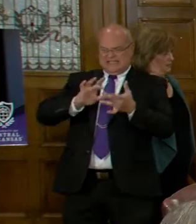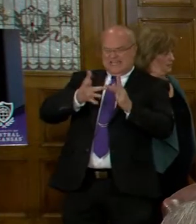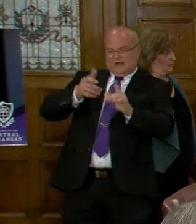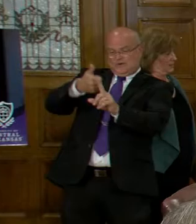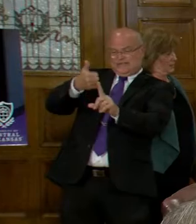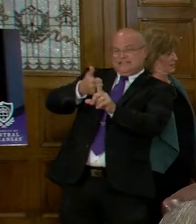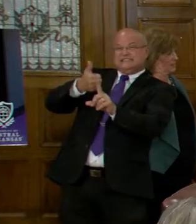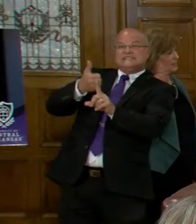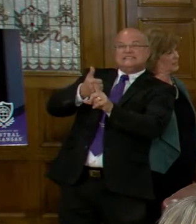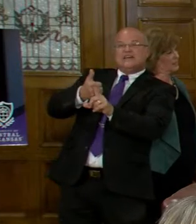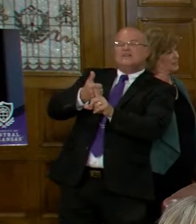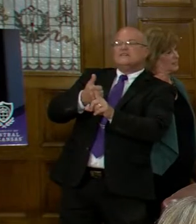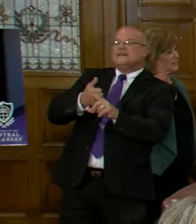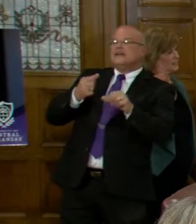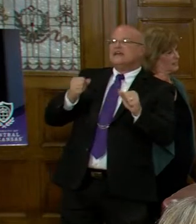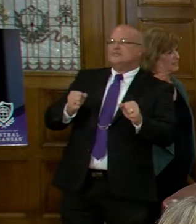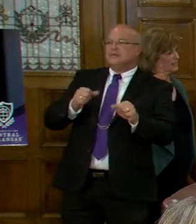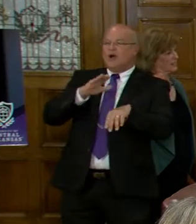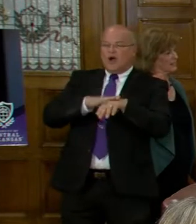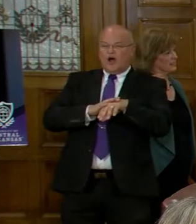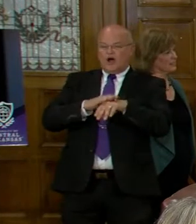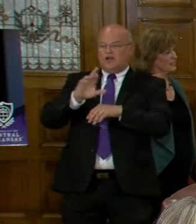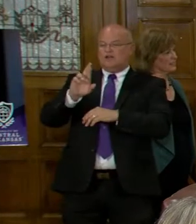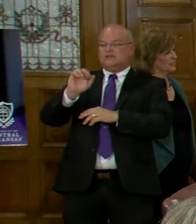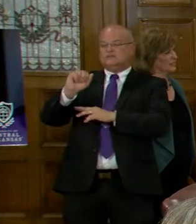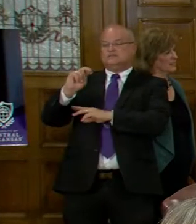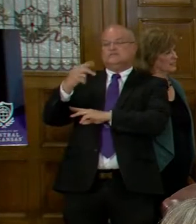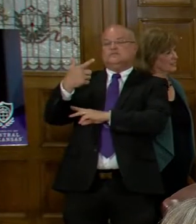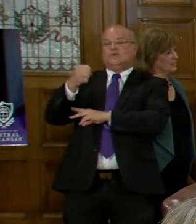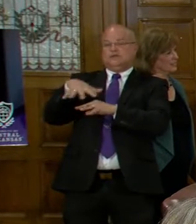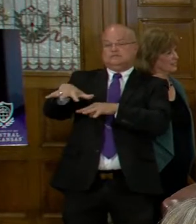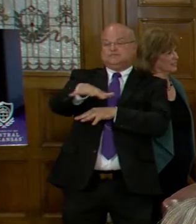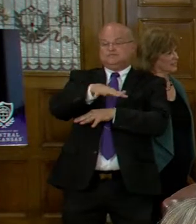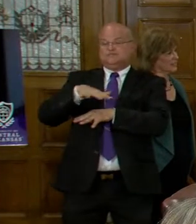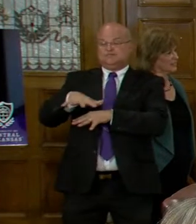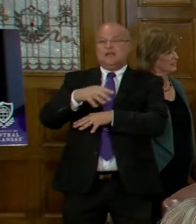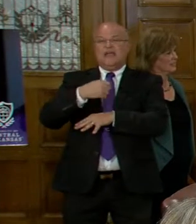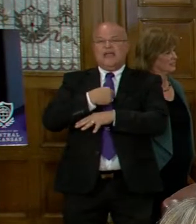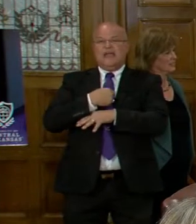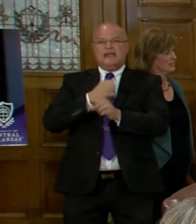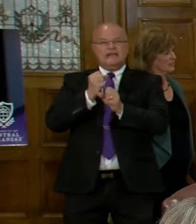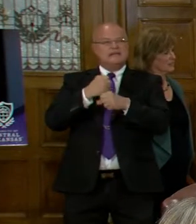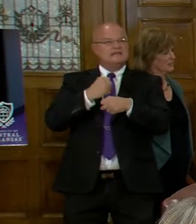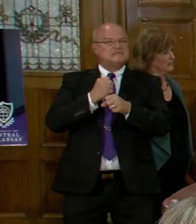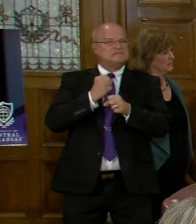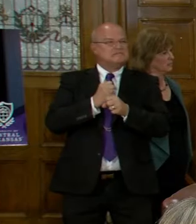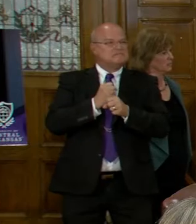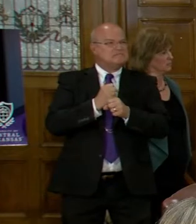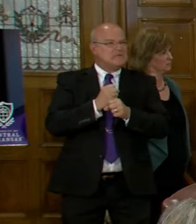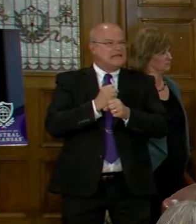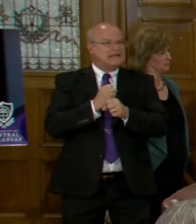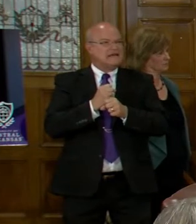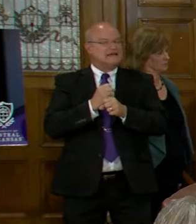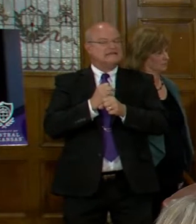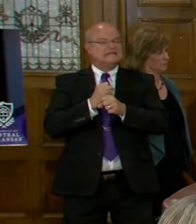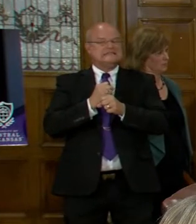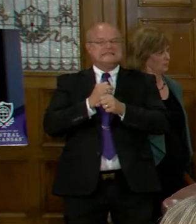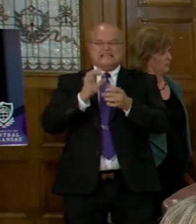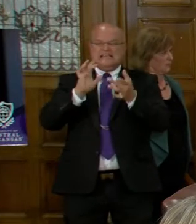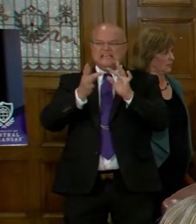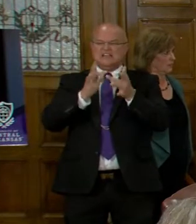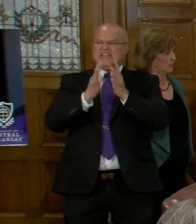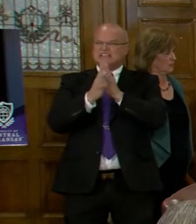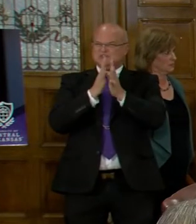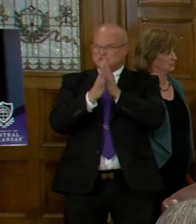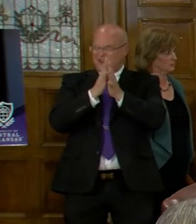network. You will be on the range, and you can generate internet